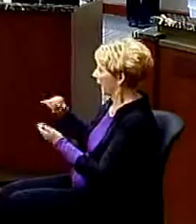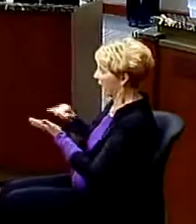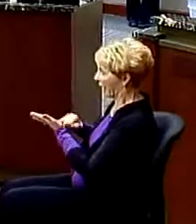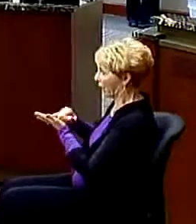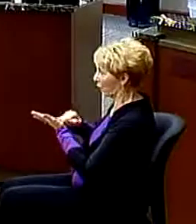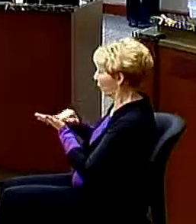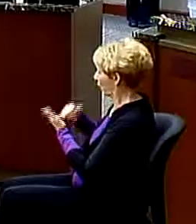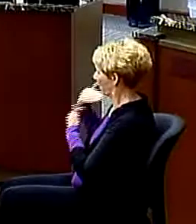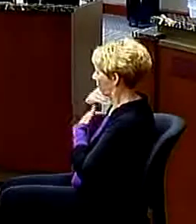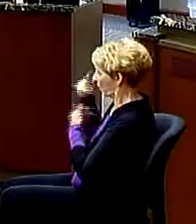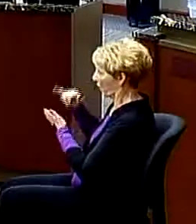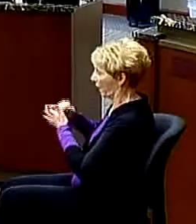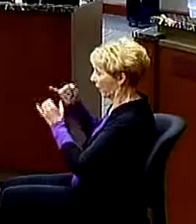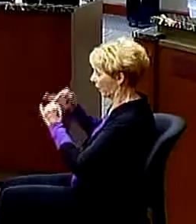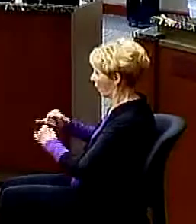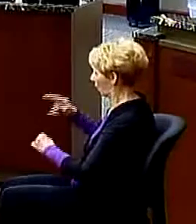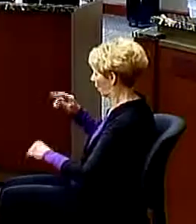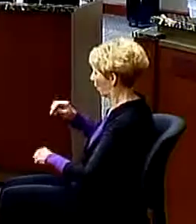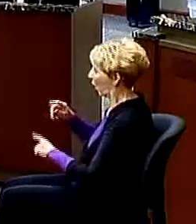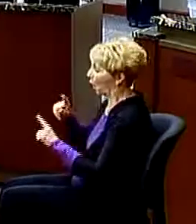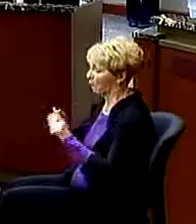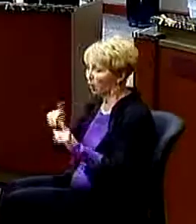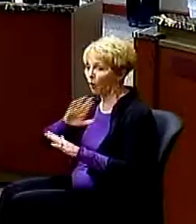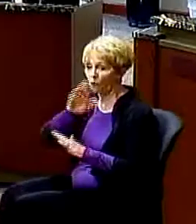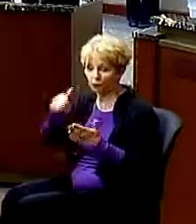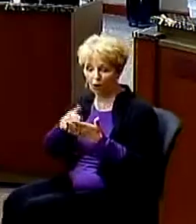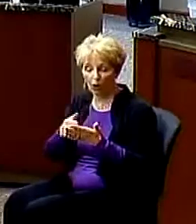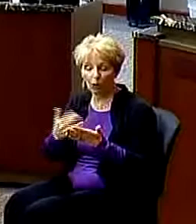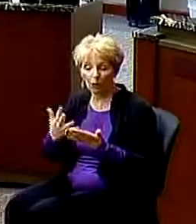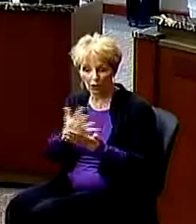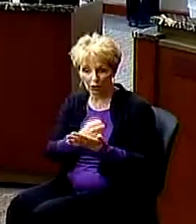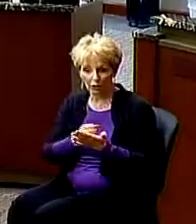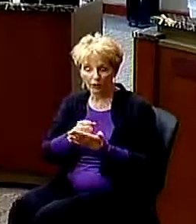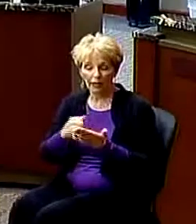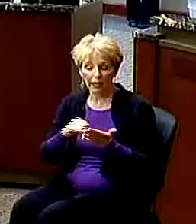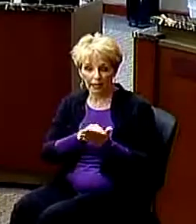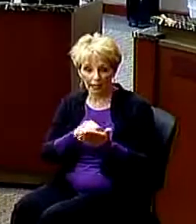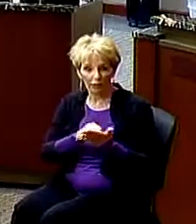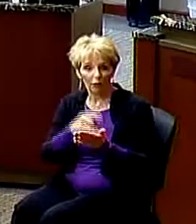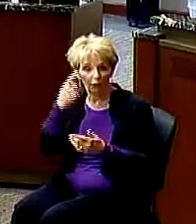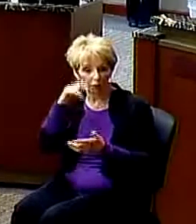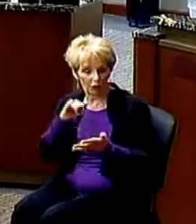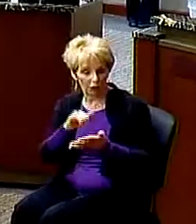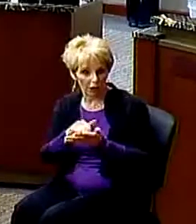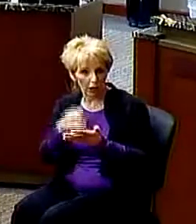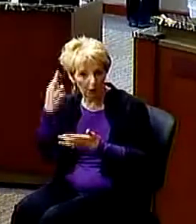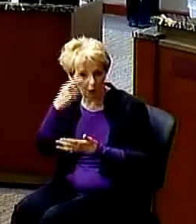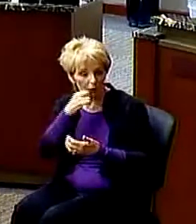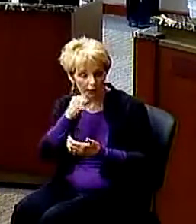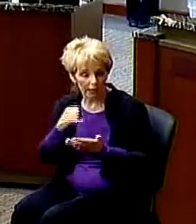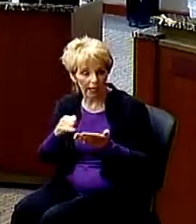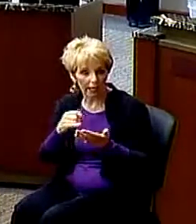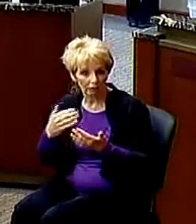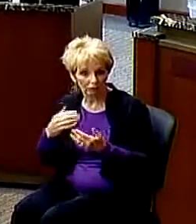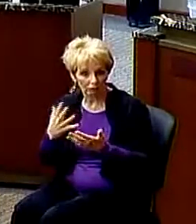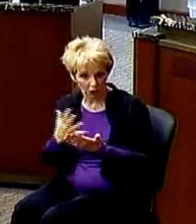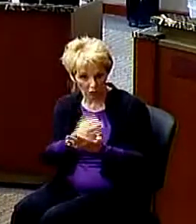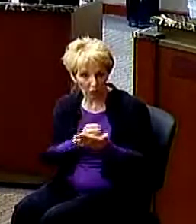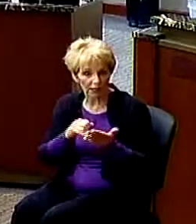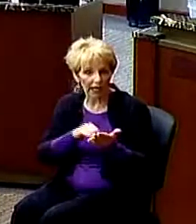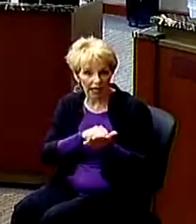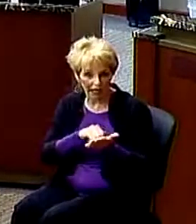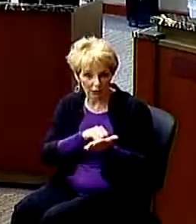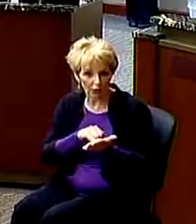for the individual. Right, but overall, the account is dedicated for this purpose is an interest-bearing account.